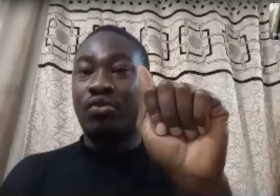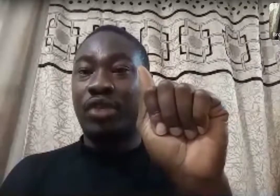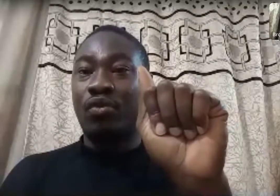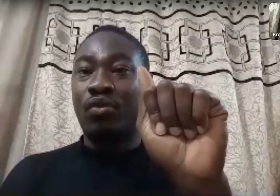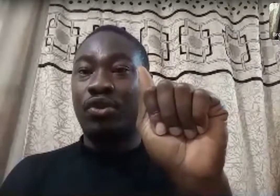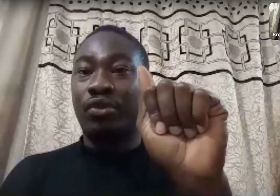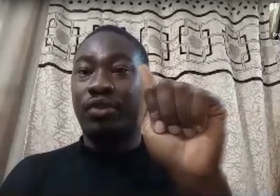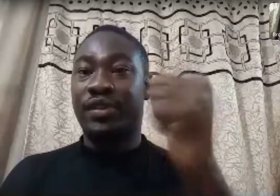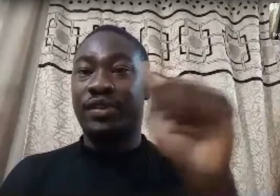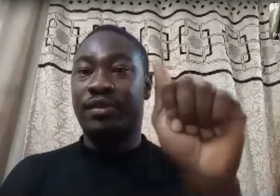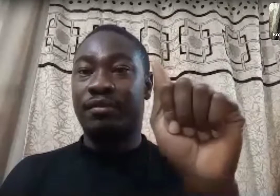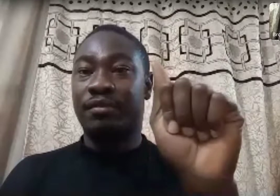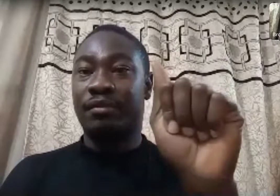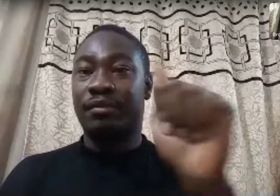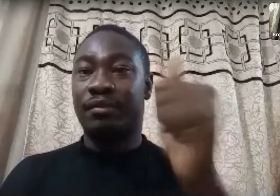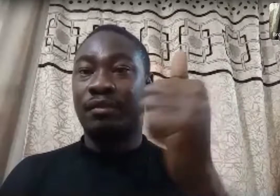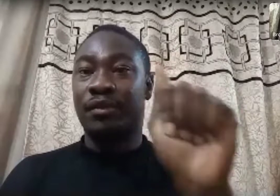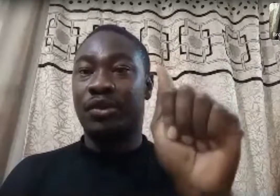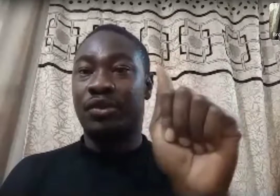wrist. Wriggle your wrist.